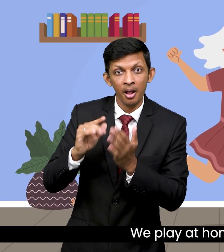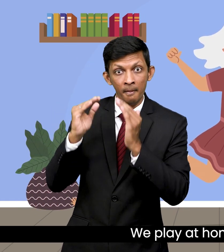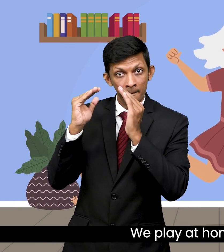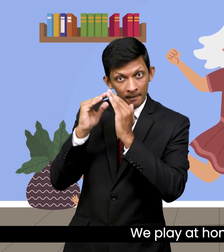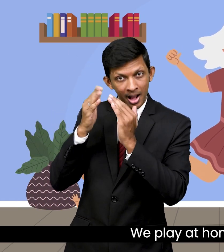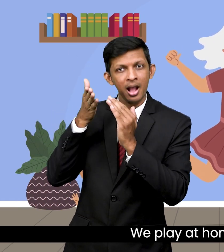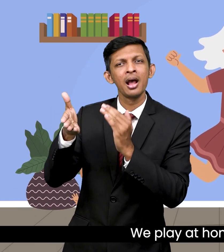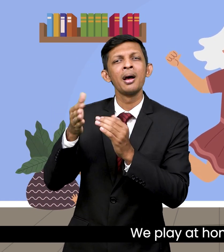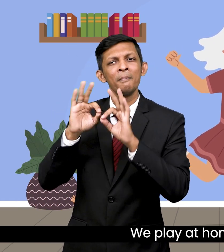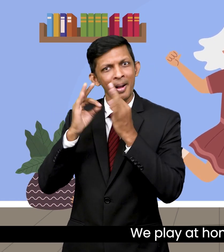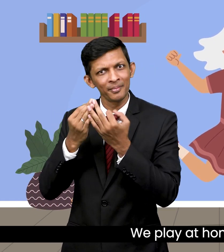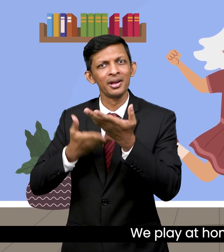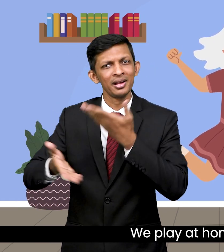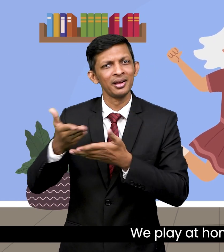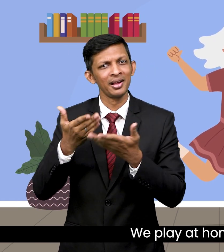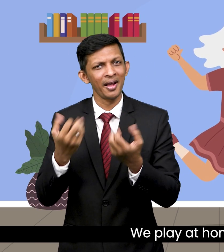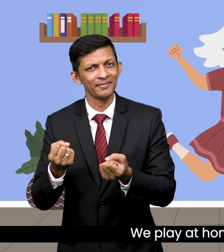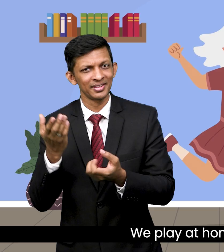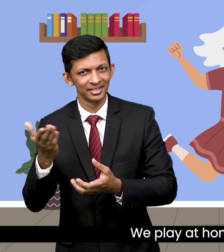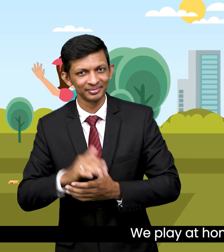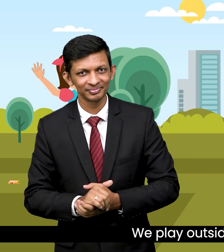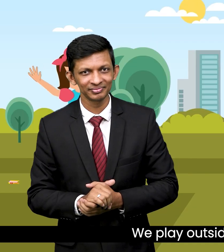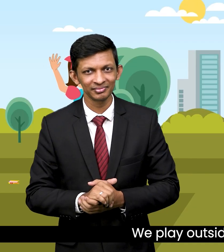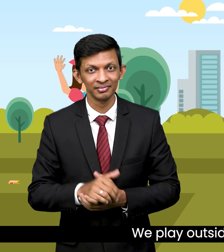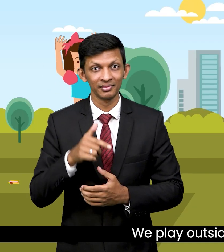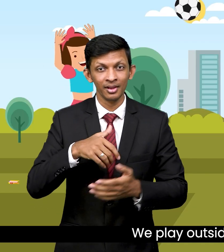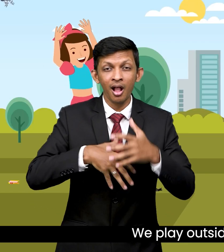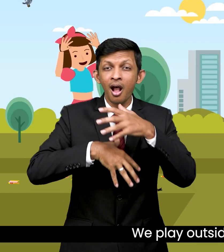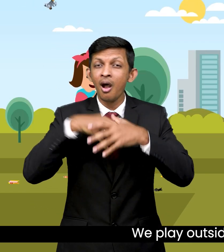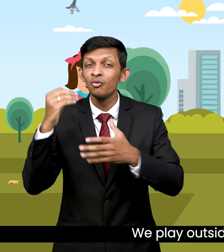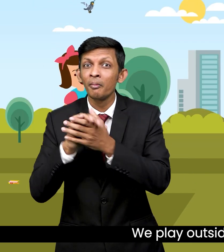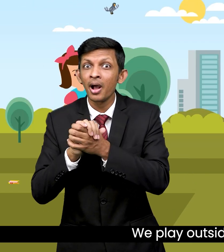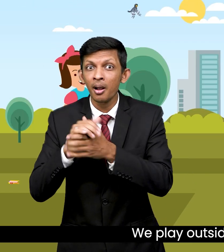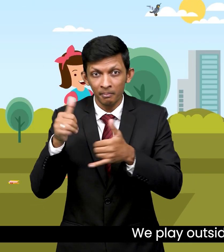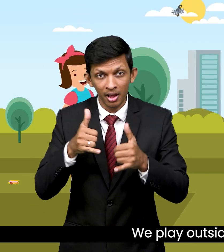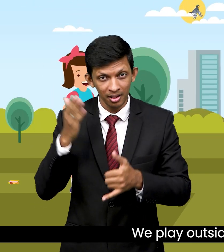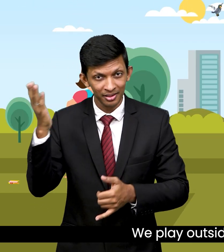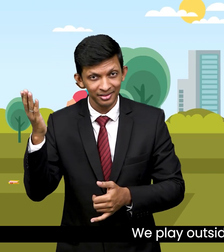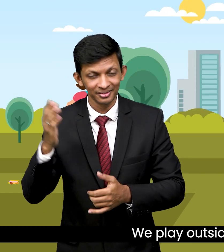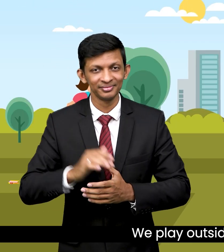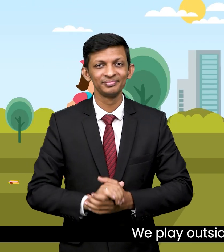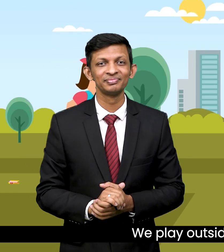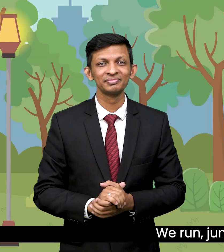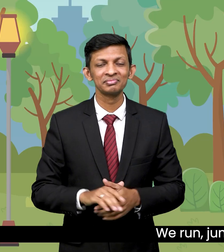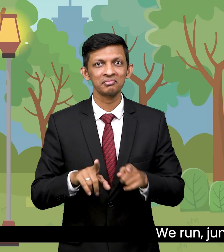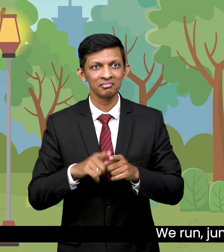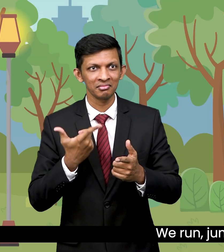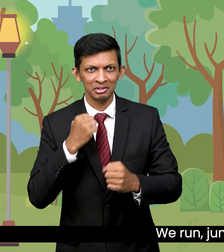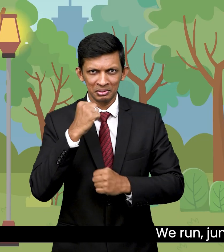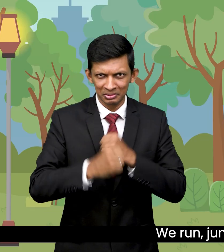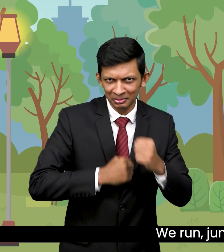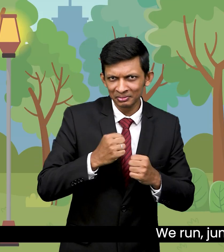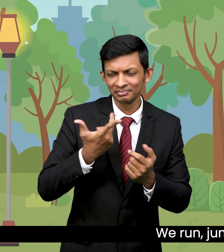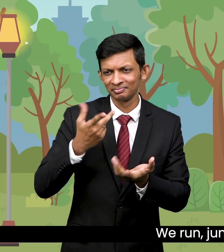We play at home with our family. We play outside with our friends. We